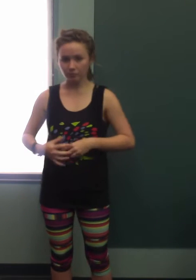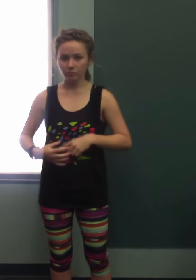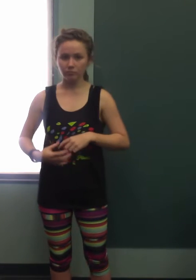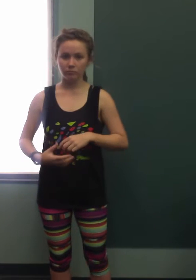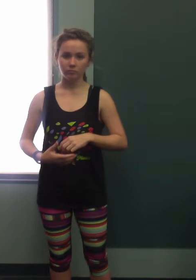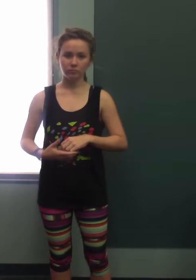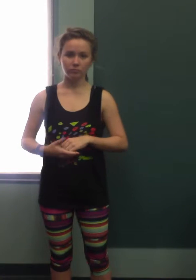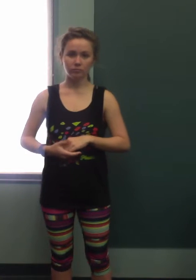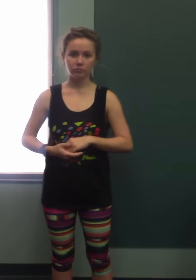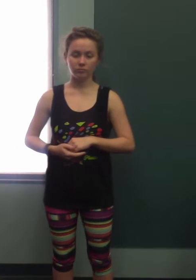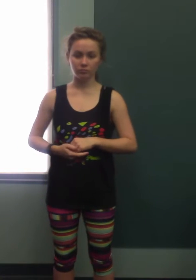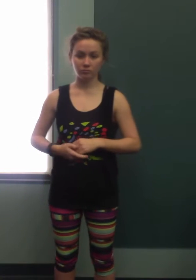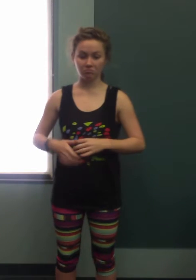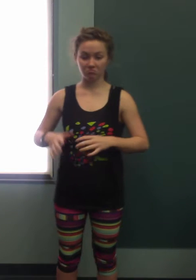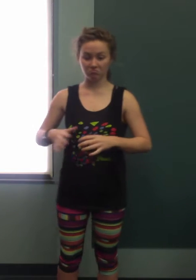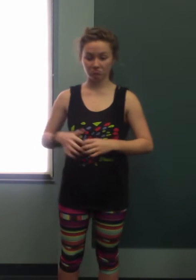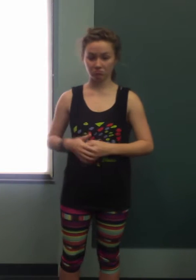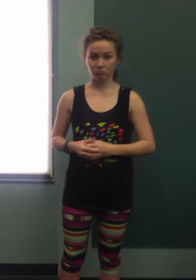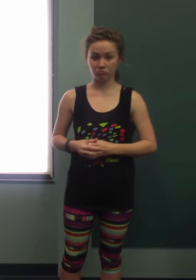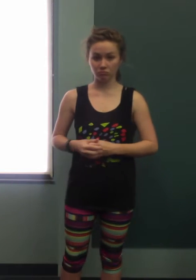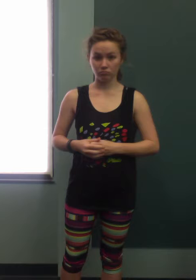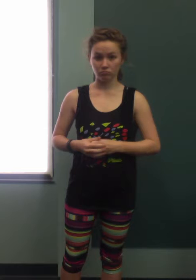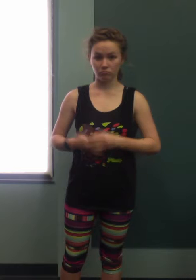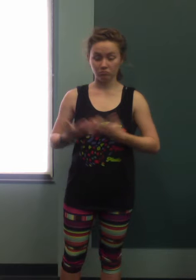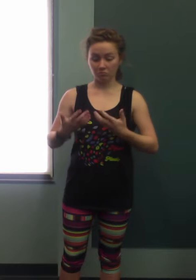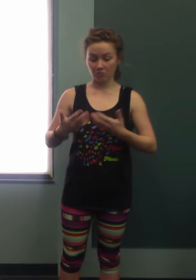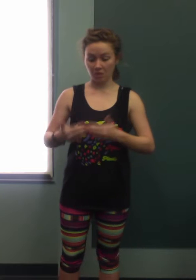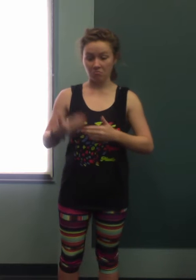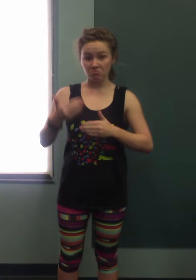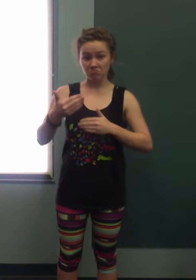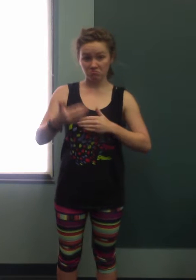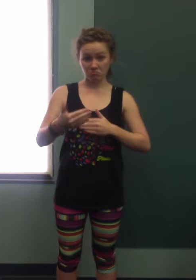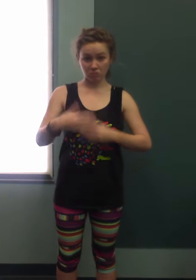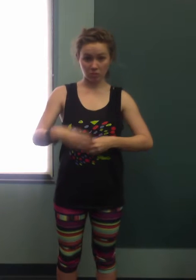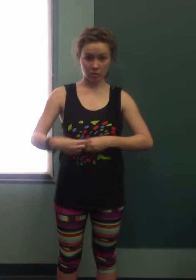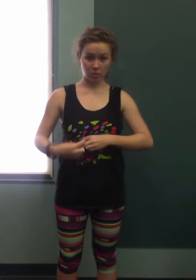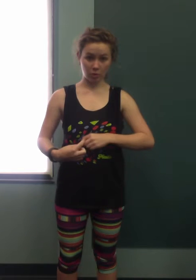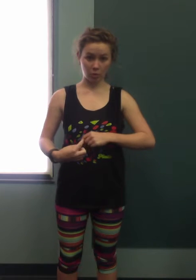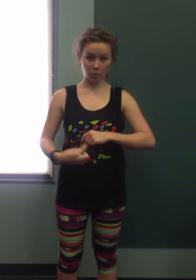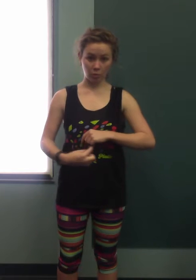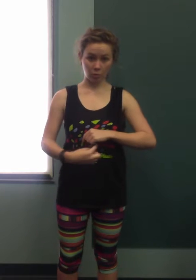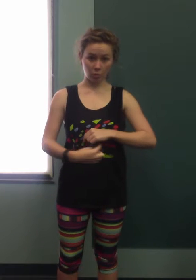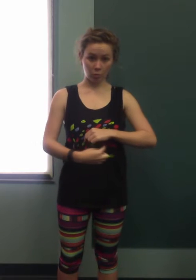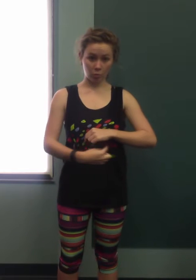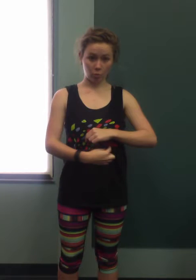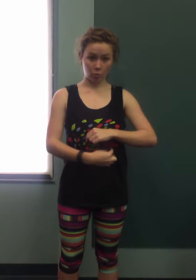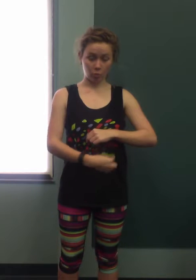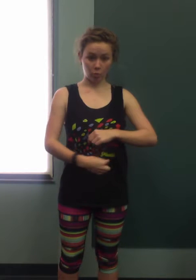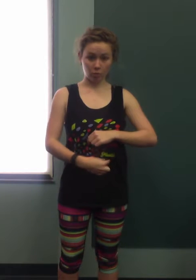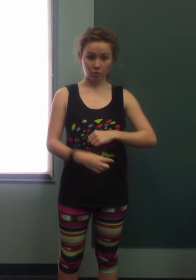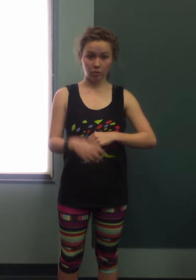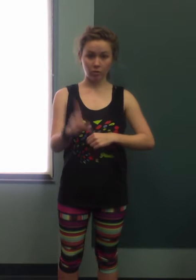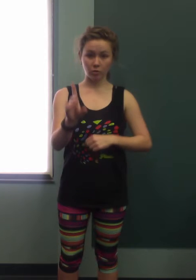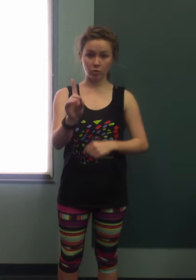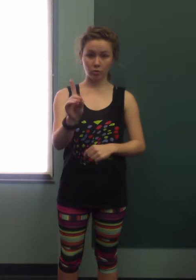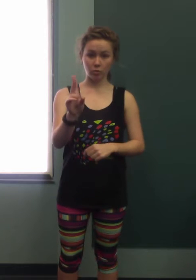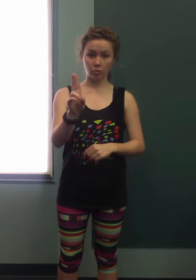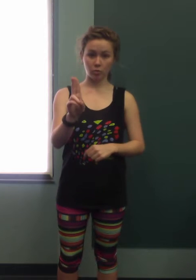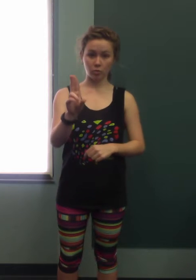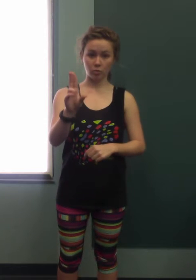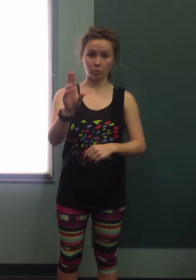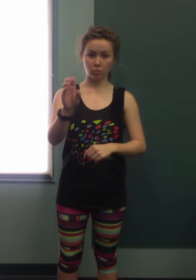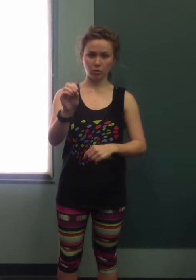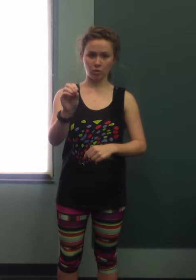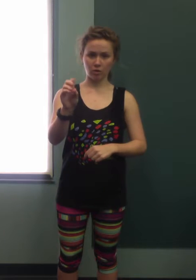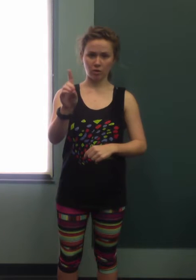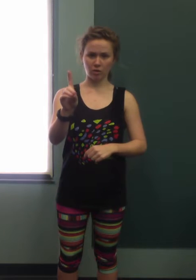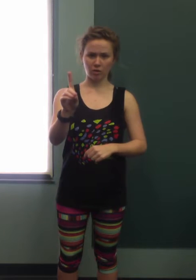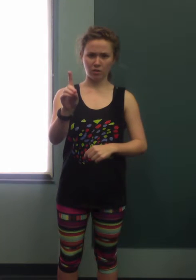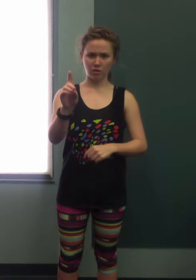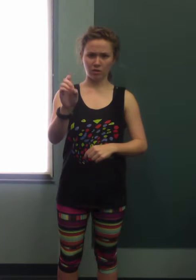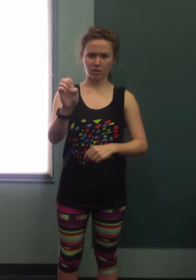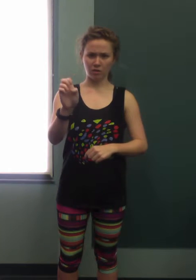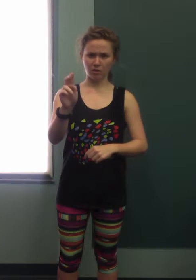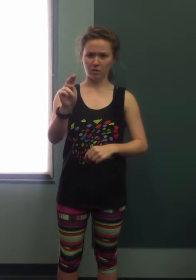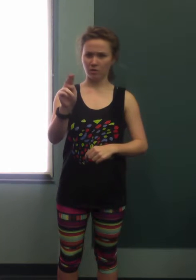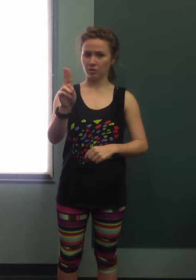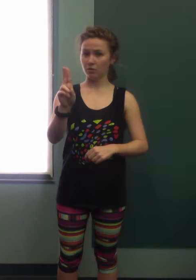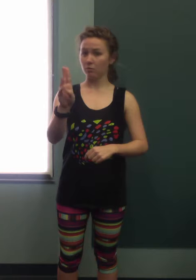Okay, so that's the stomach. Next we move into the duodenum. Duodenum is going to be this first portion of the small intestine.